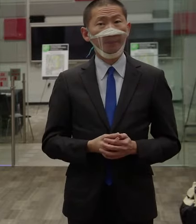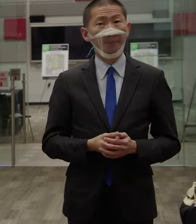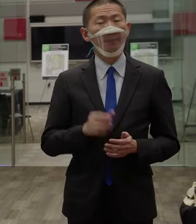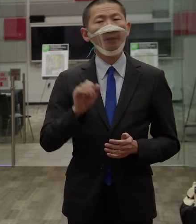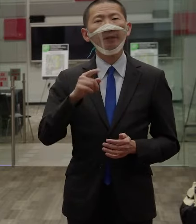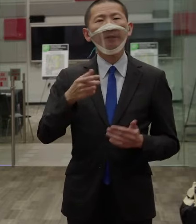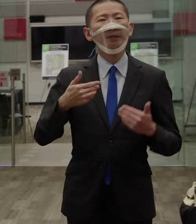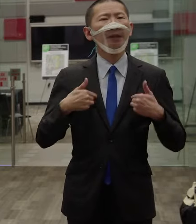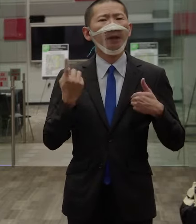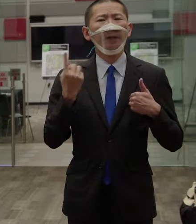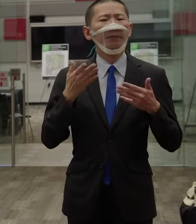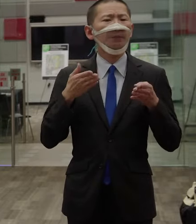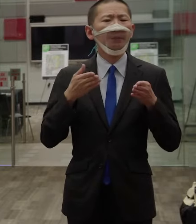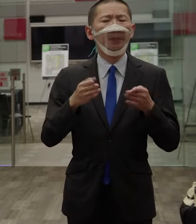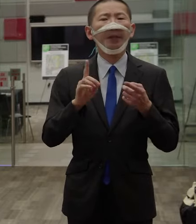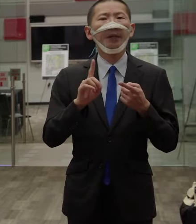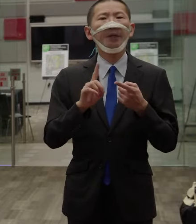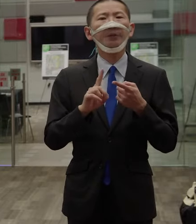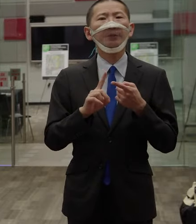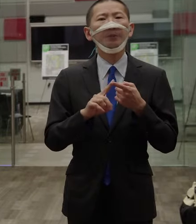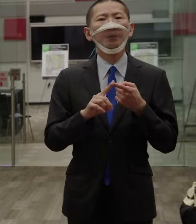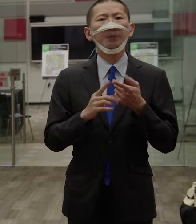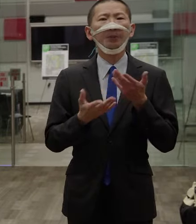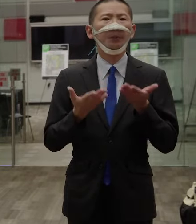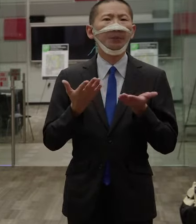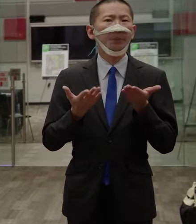if there's a way to either